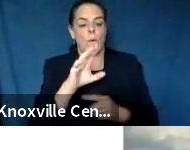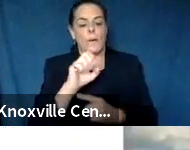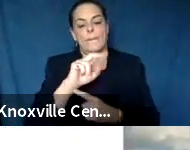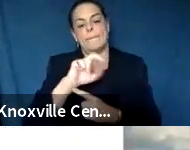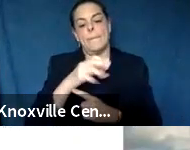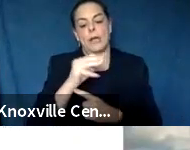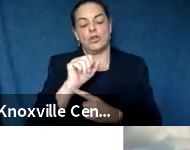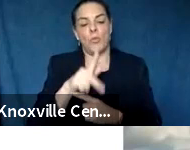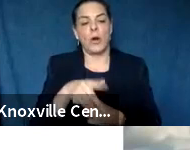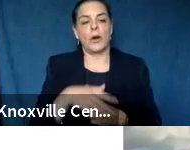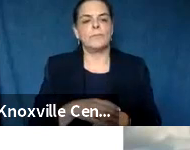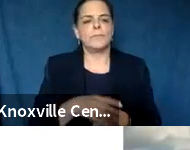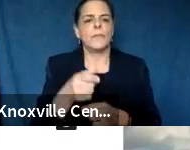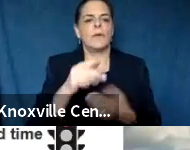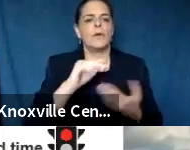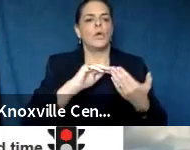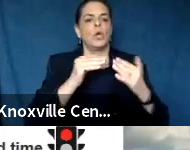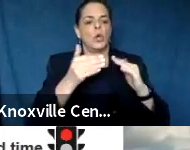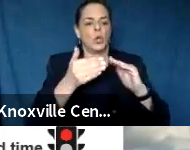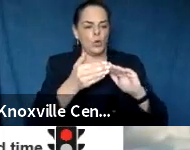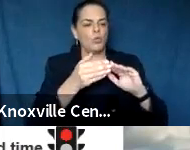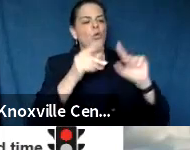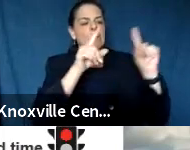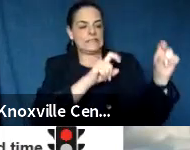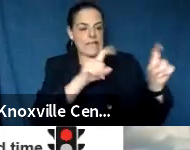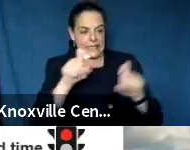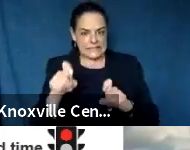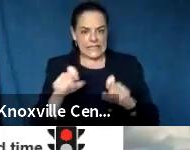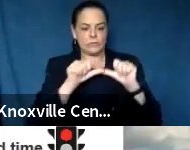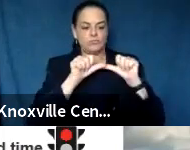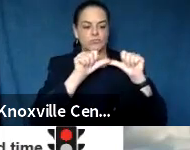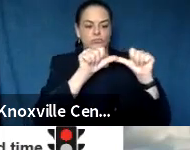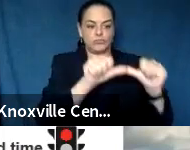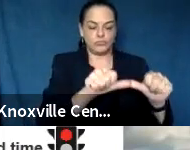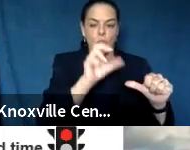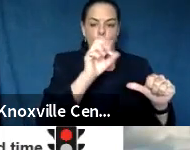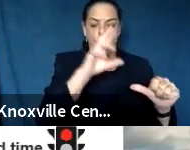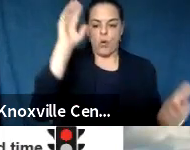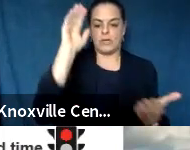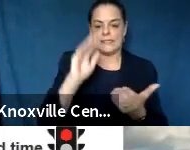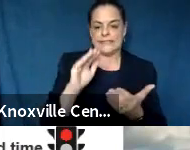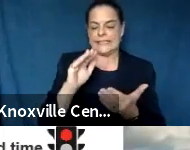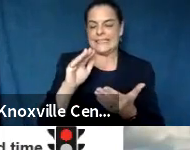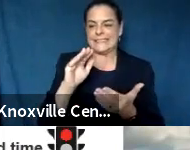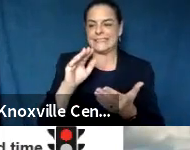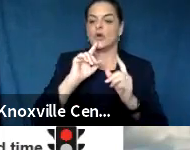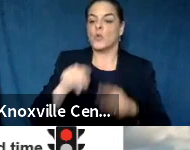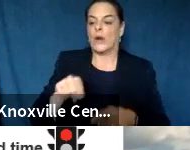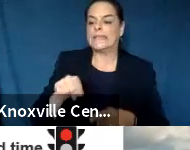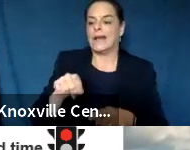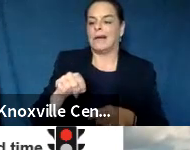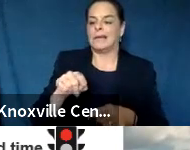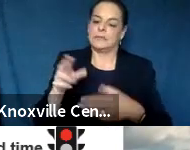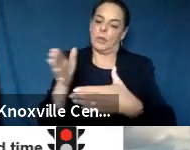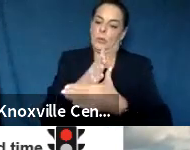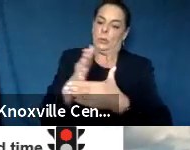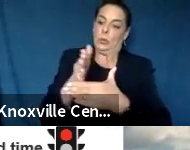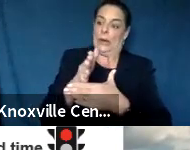community-wide sustained and increased diagnostic testing with consistent or decreased test result reporting turnaround